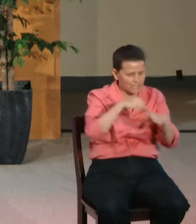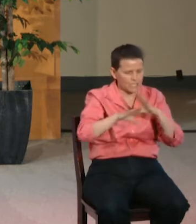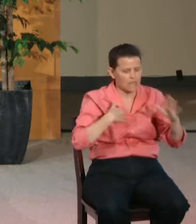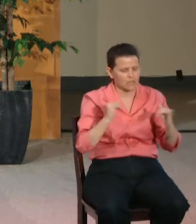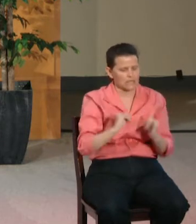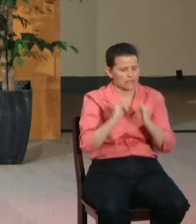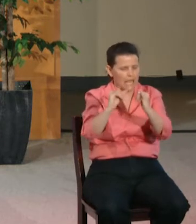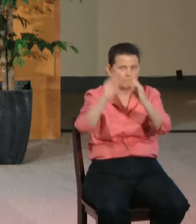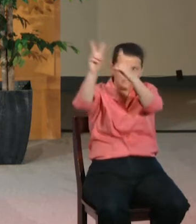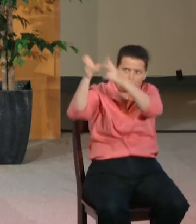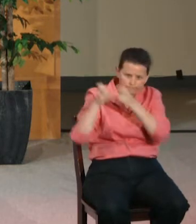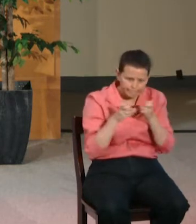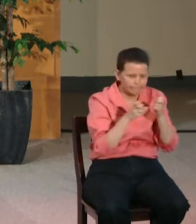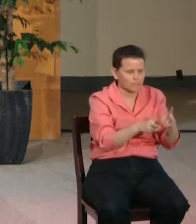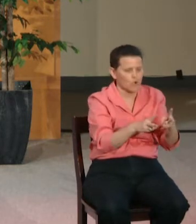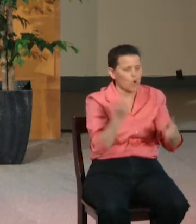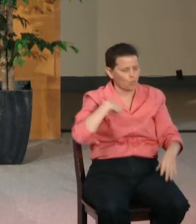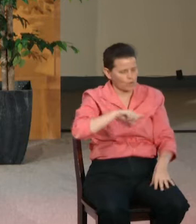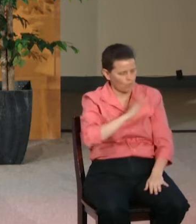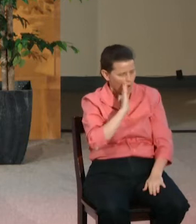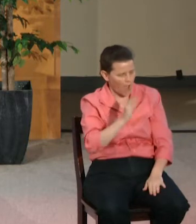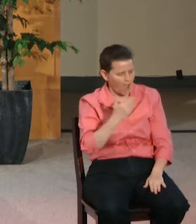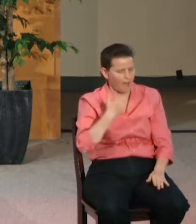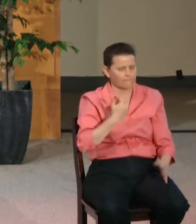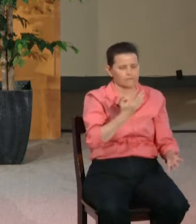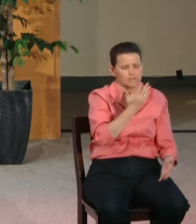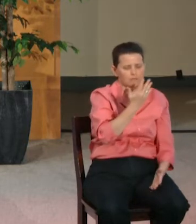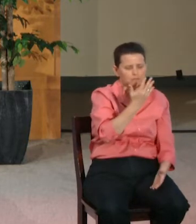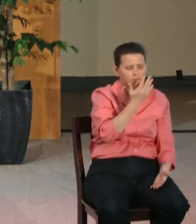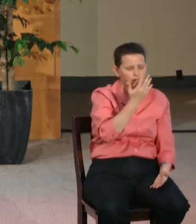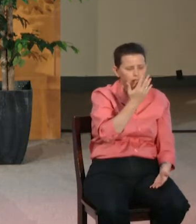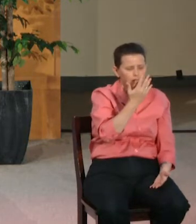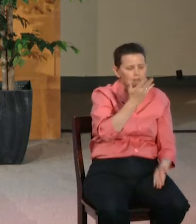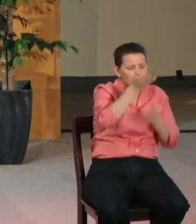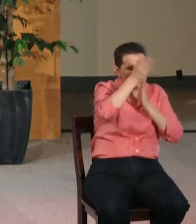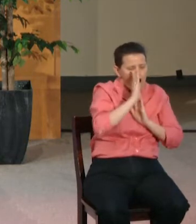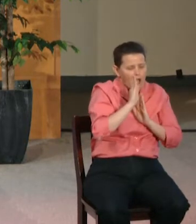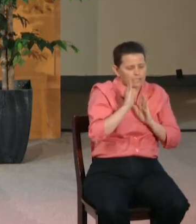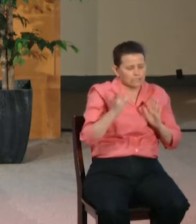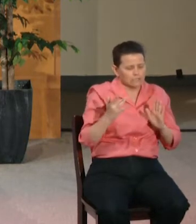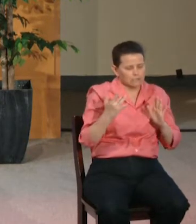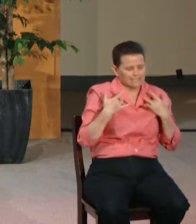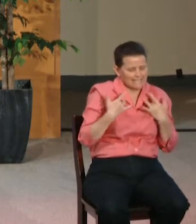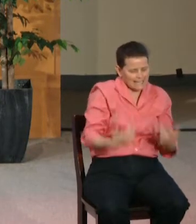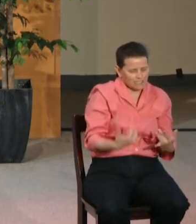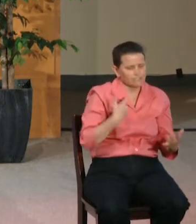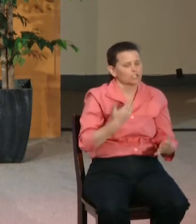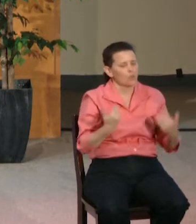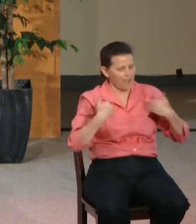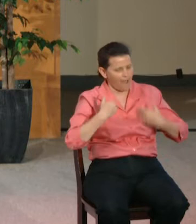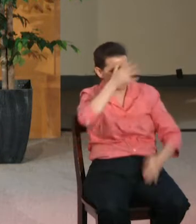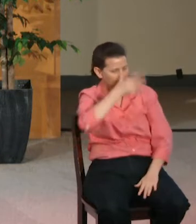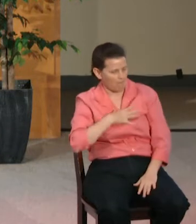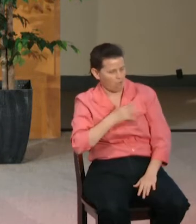masculine tendencies, we're going to have those feminine tendencies as well. And once again, for me, the goal is to walk that balance, to